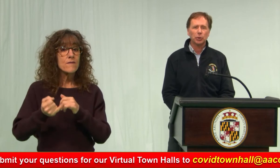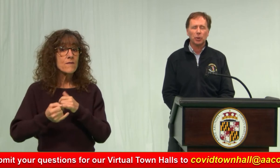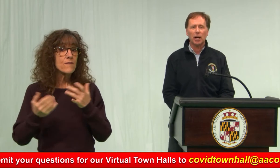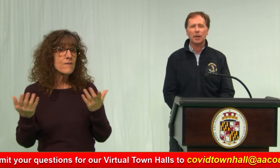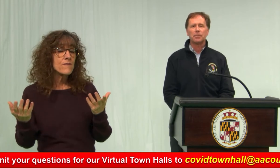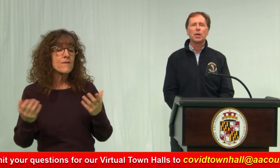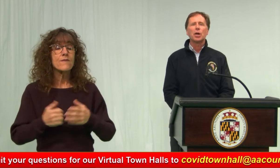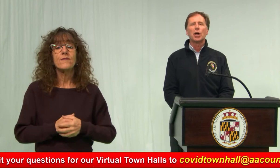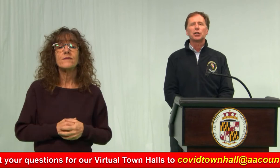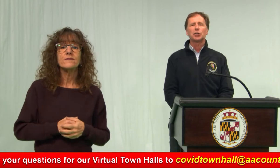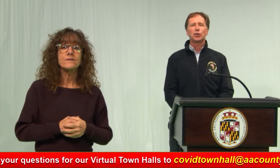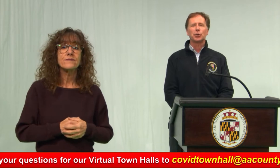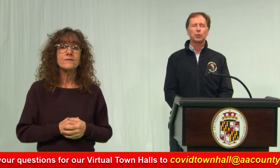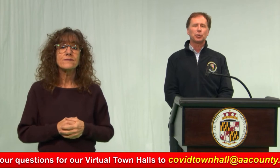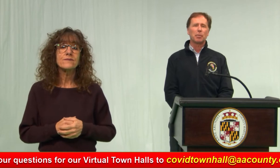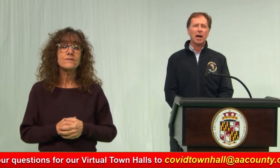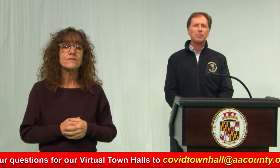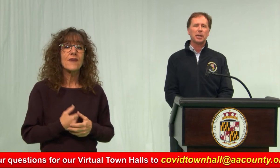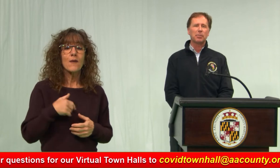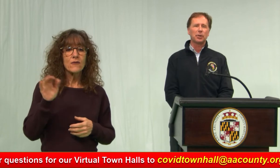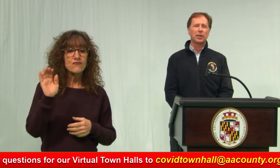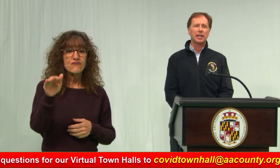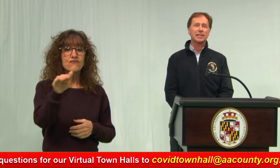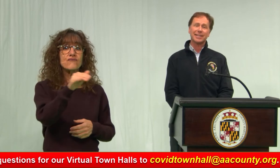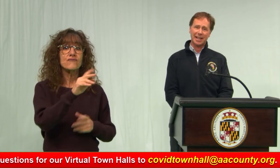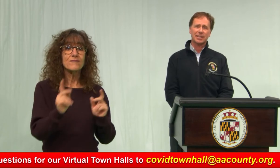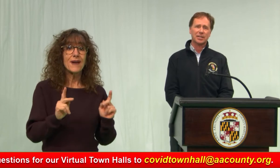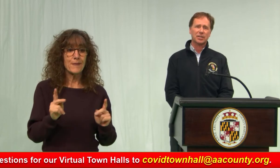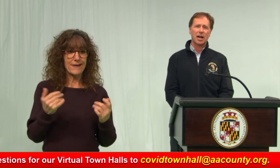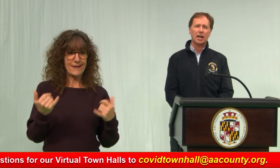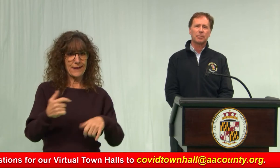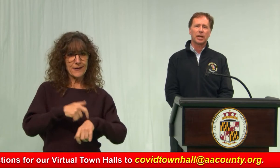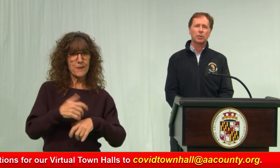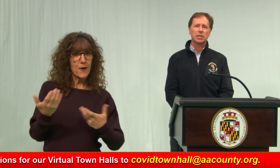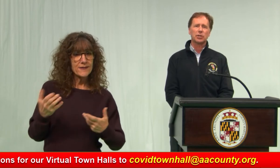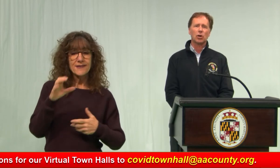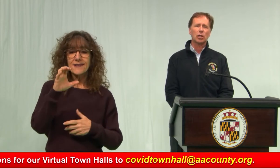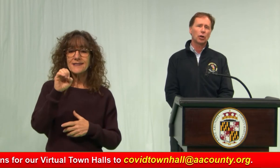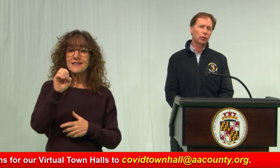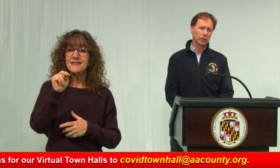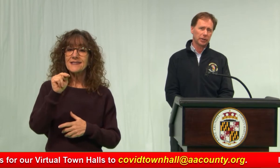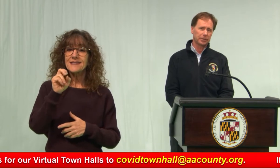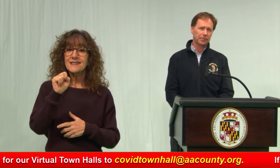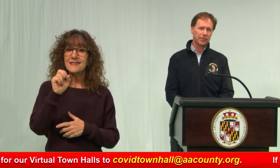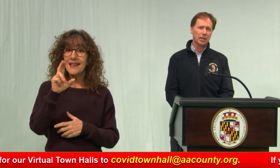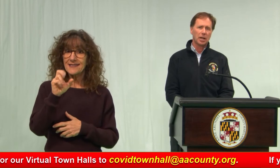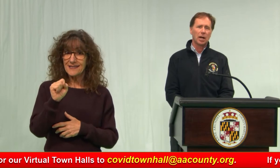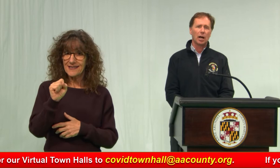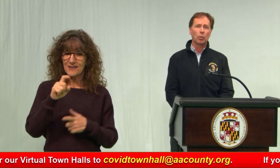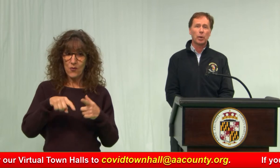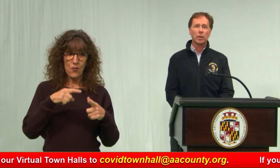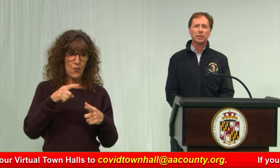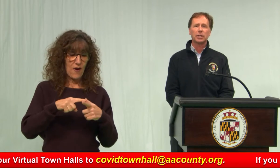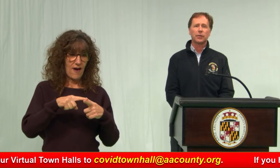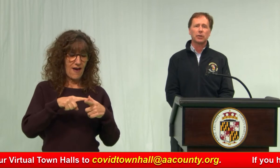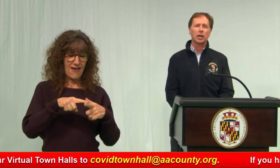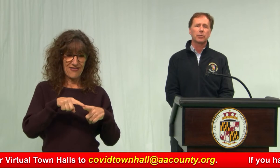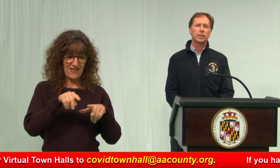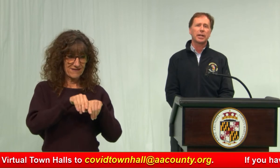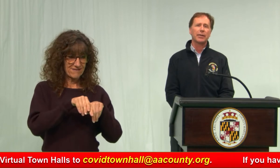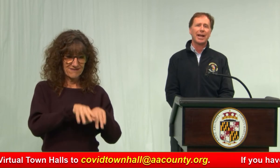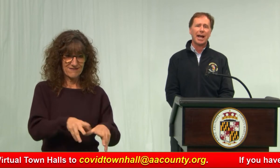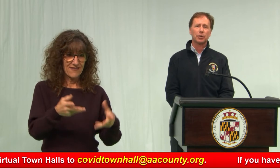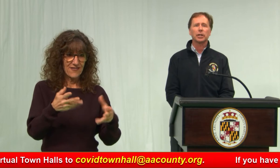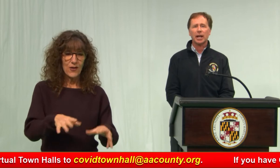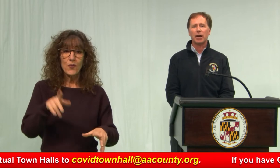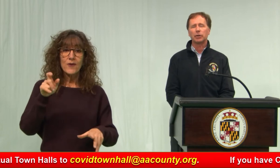want to remind people that it's census time. And when this is all over, we will need the federal